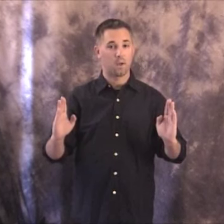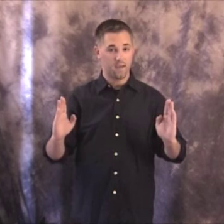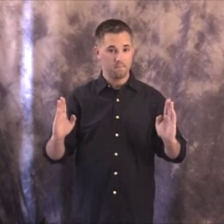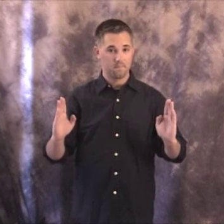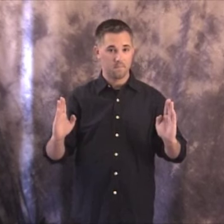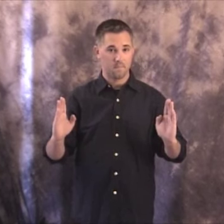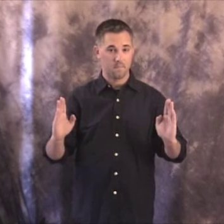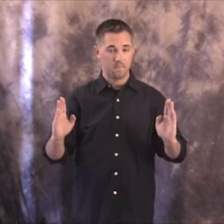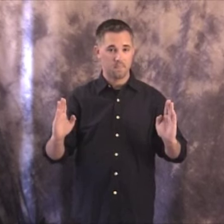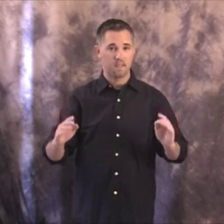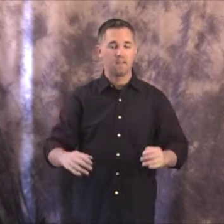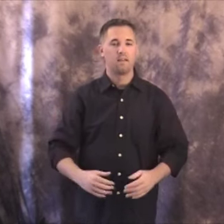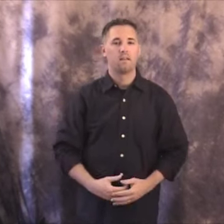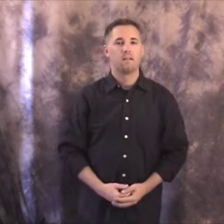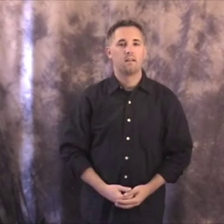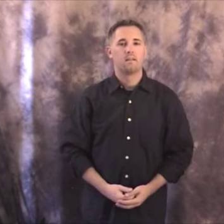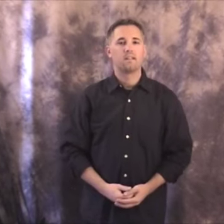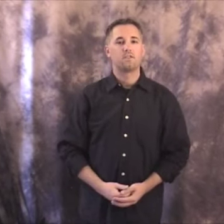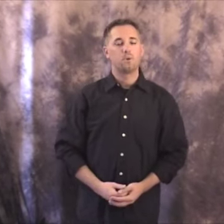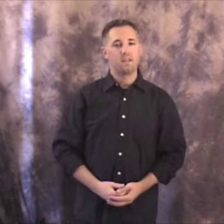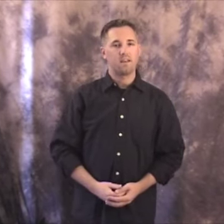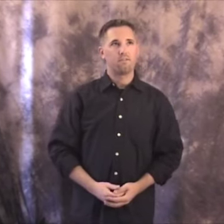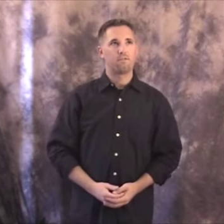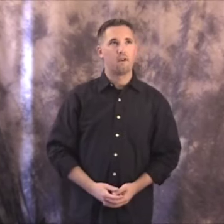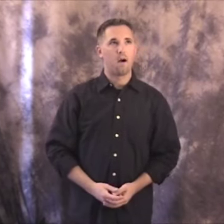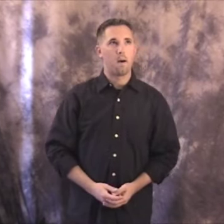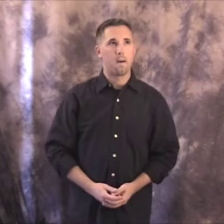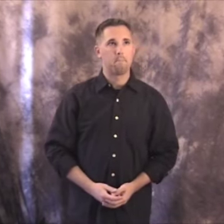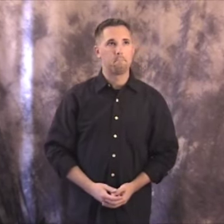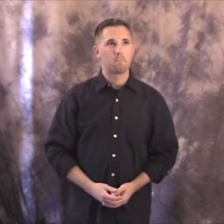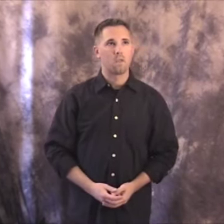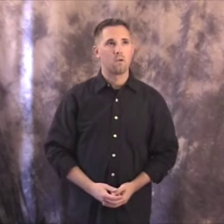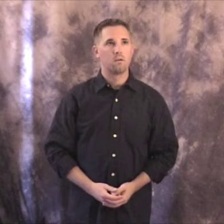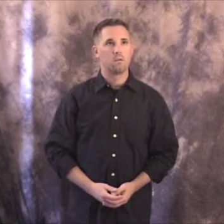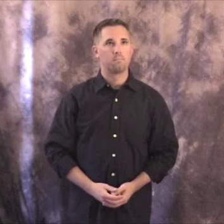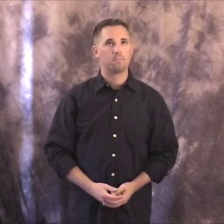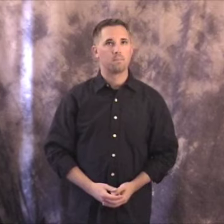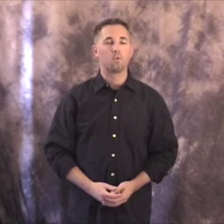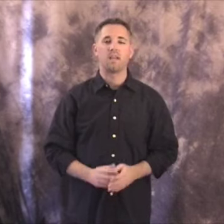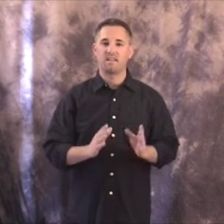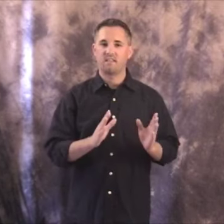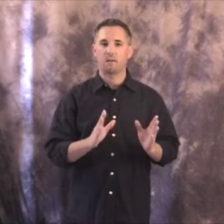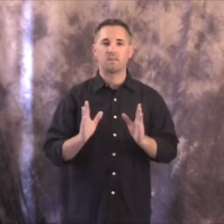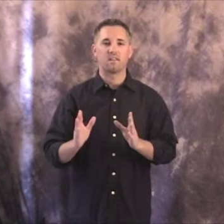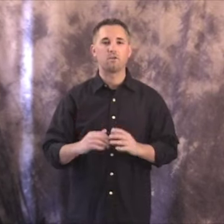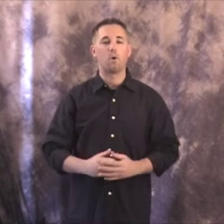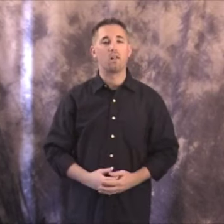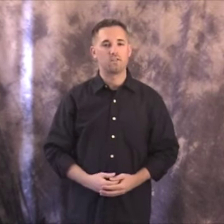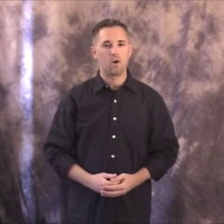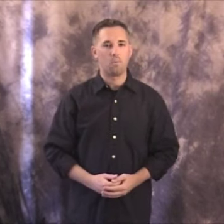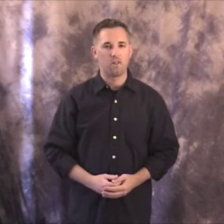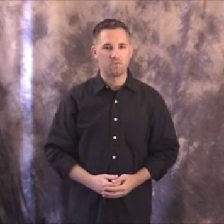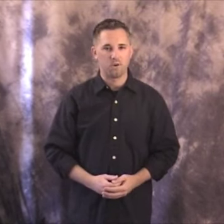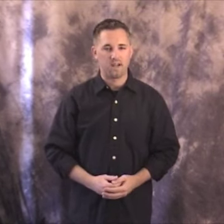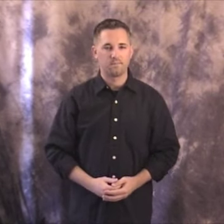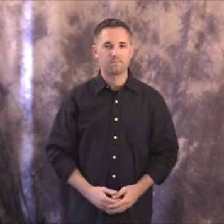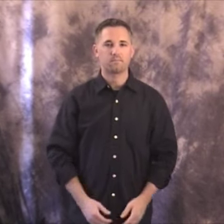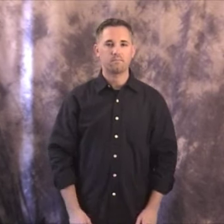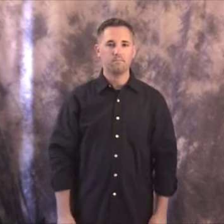Okay? Let's do it again from, we'll take it in segments. Let's do all is calm, all is bright.